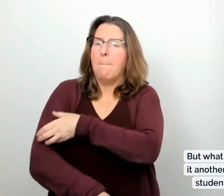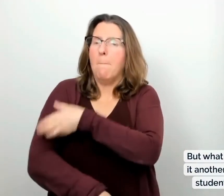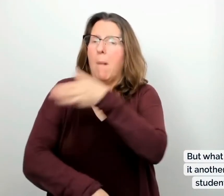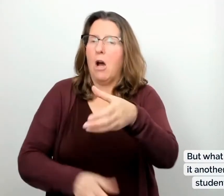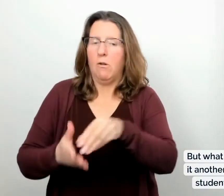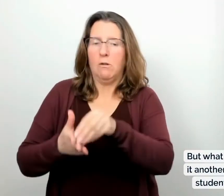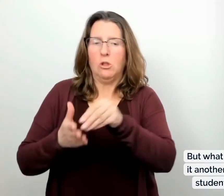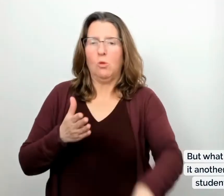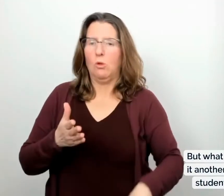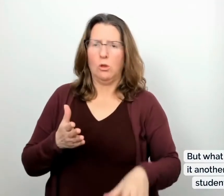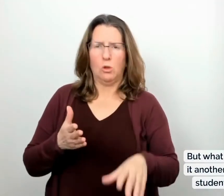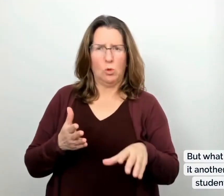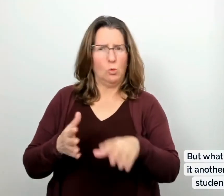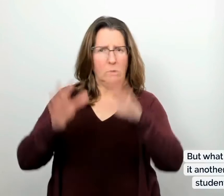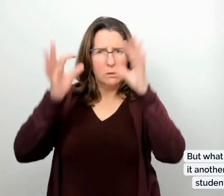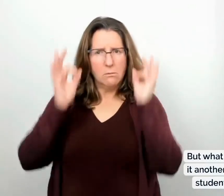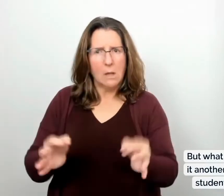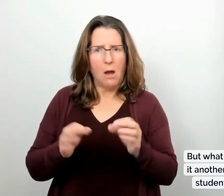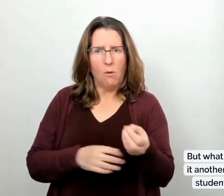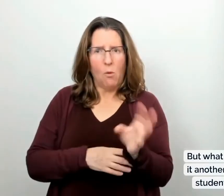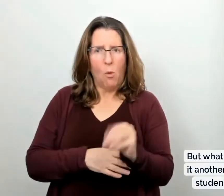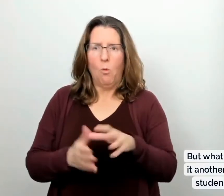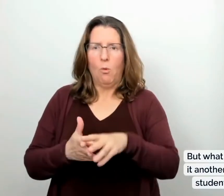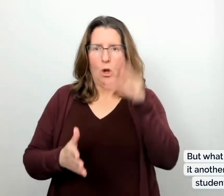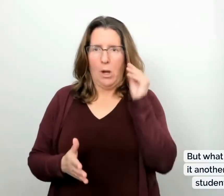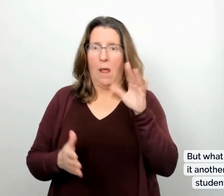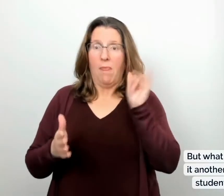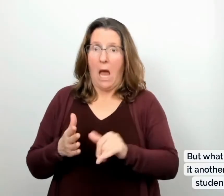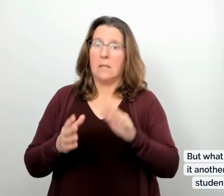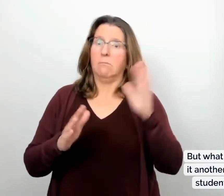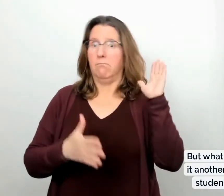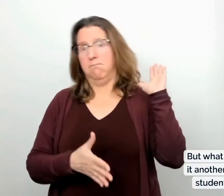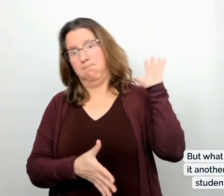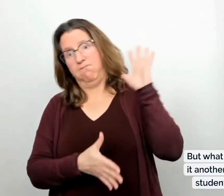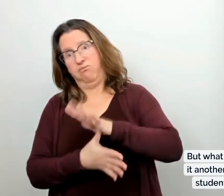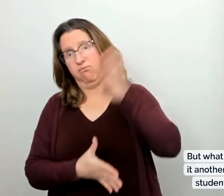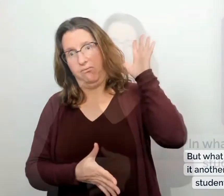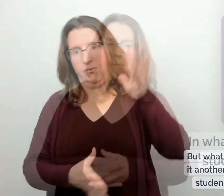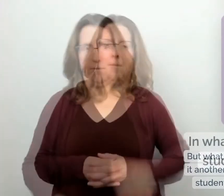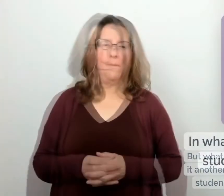Look for ways to empower your students to own their learning. That's the ultimate goal.